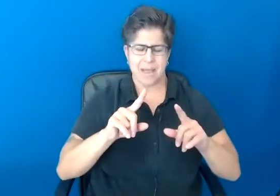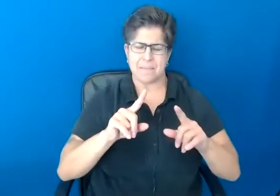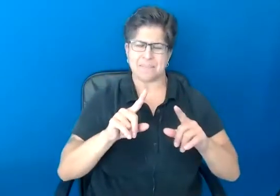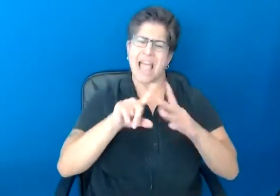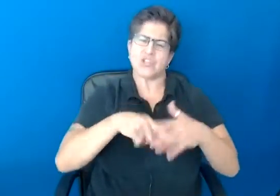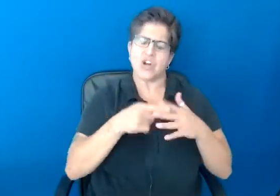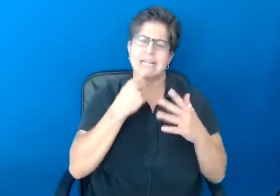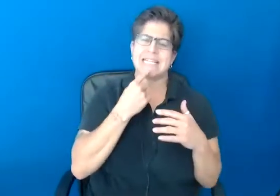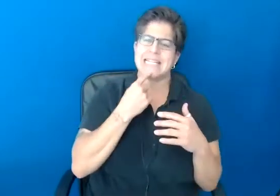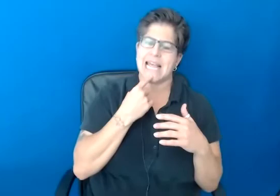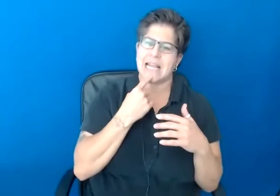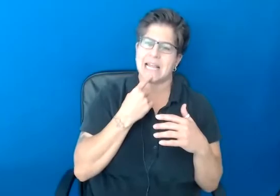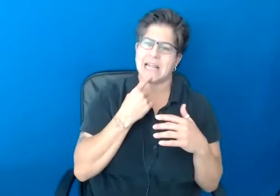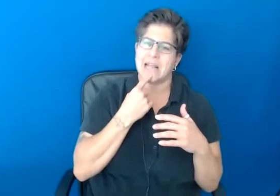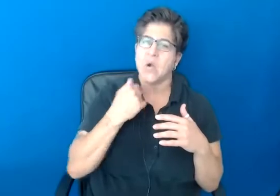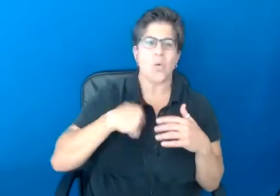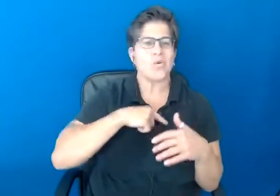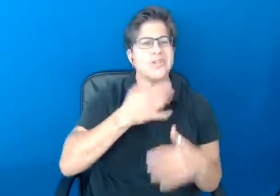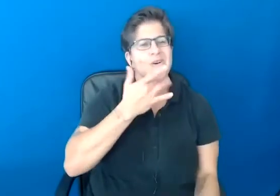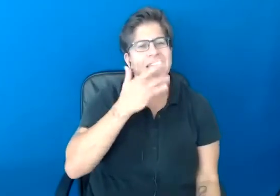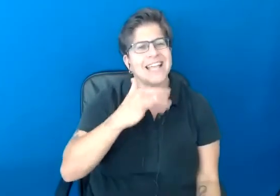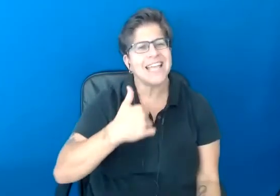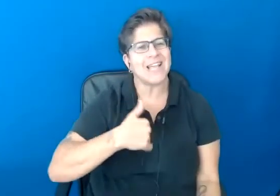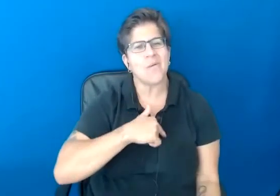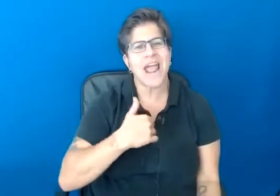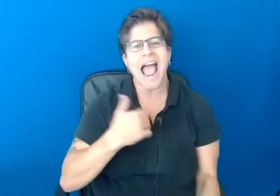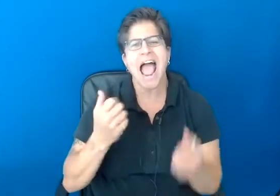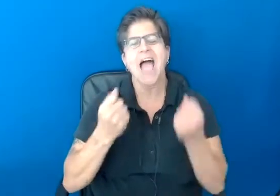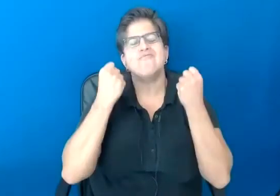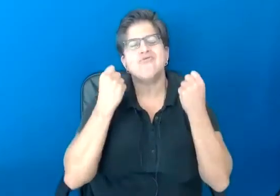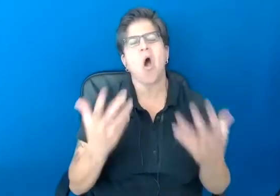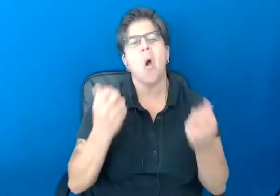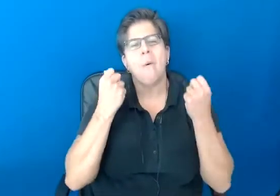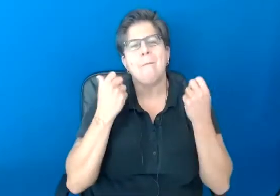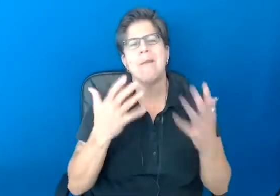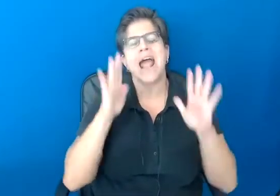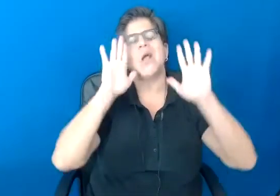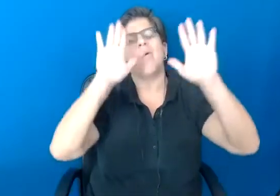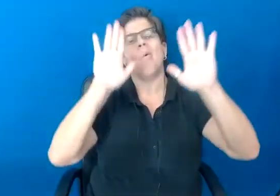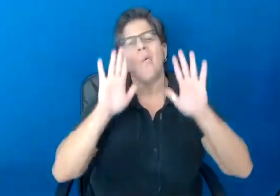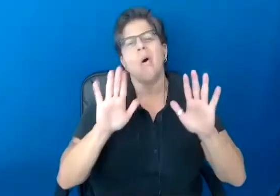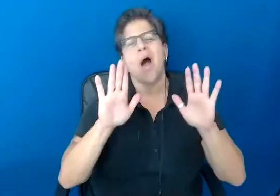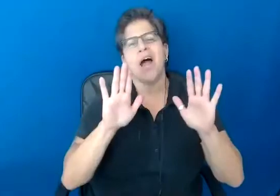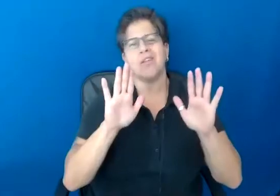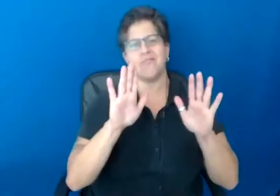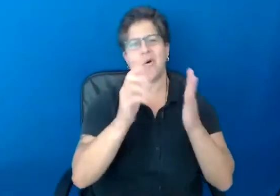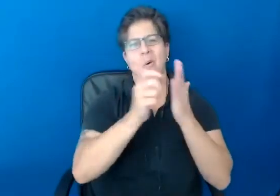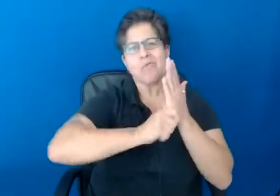wonderful pieces of literature in Al-Anon? I mean, just so much there. I